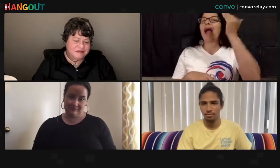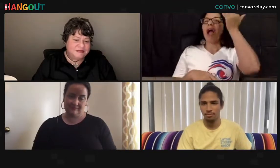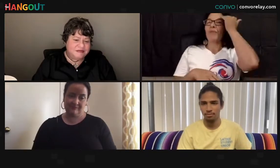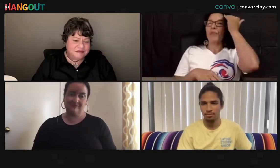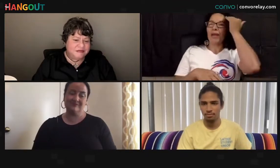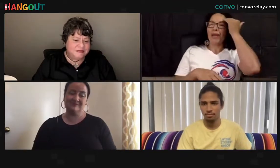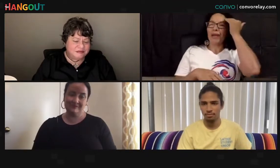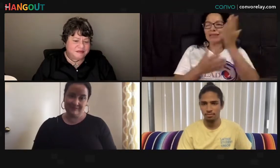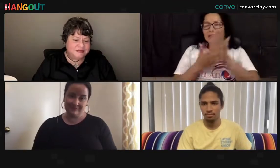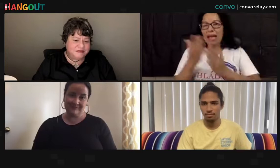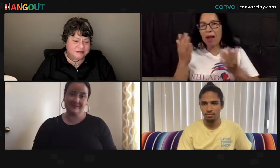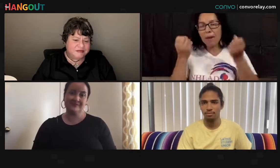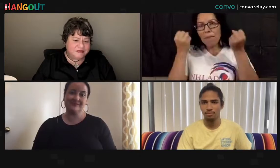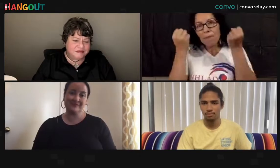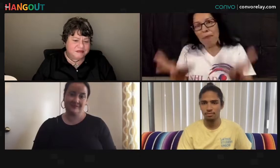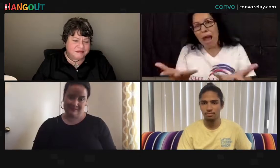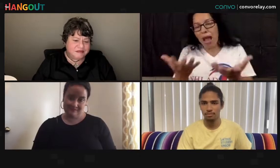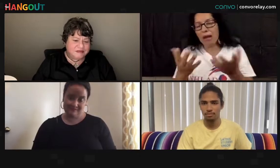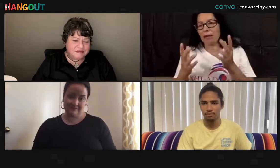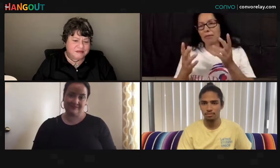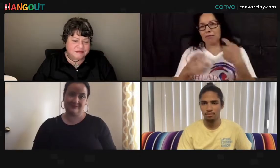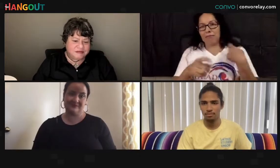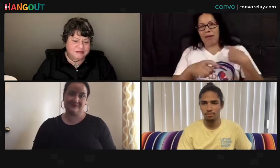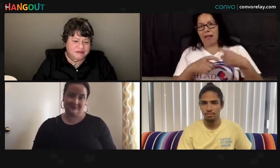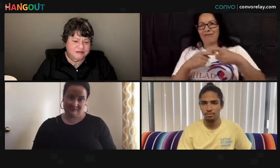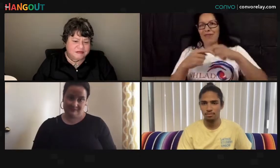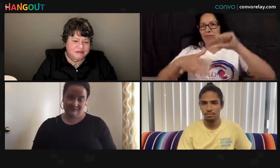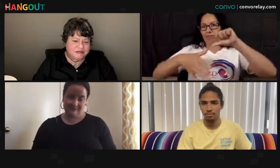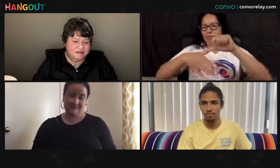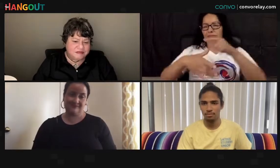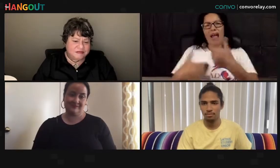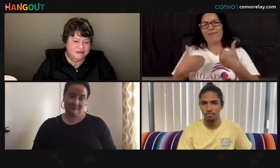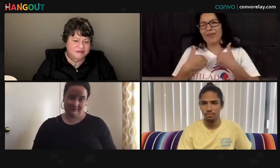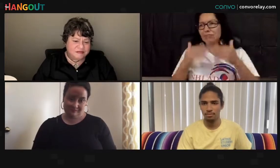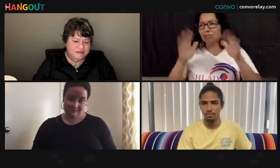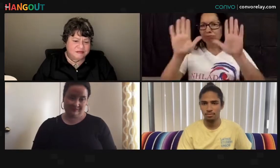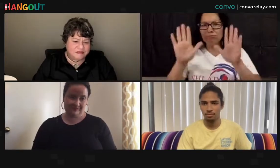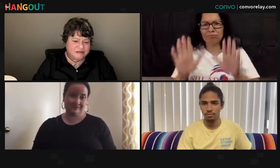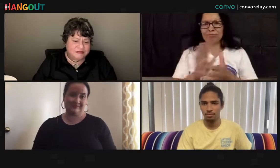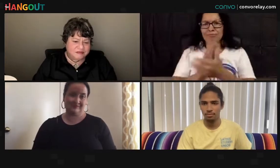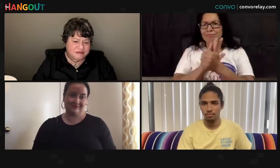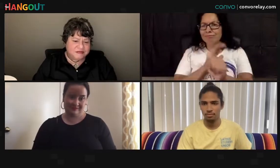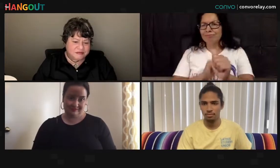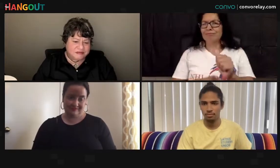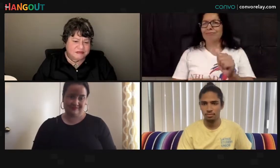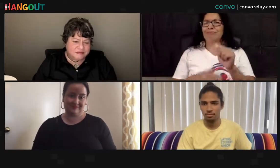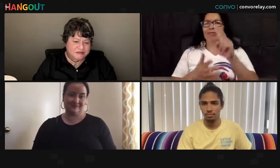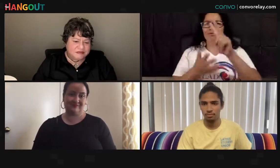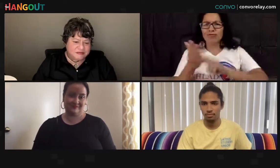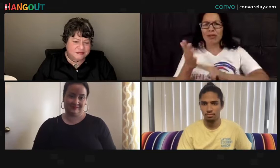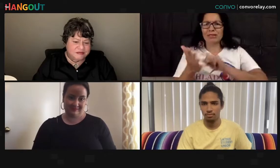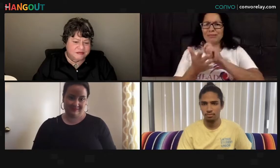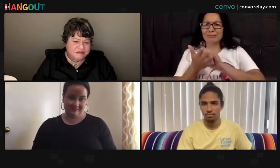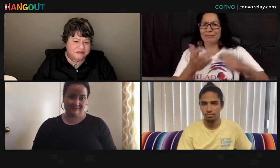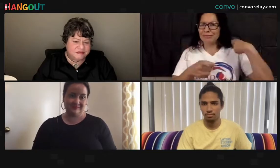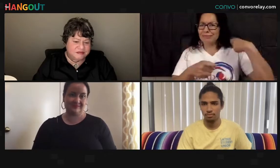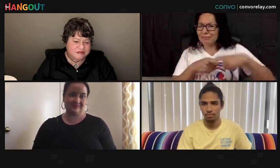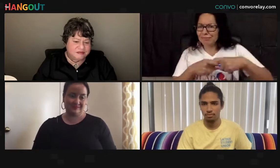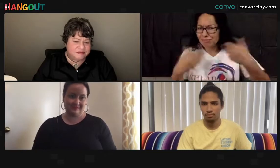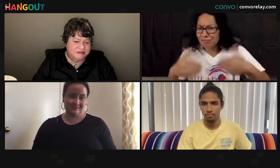second language, my second language is ASL, and I know for many Latino people, they can read and write